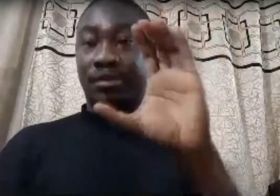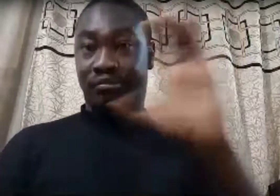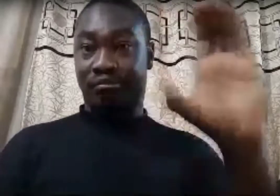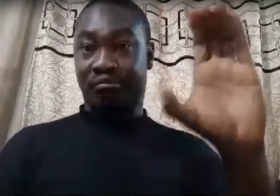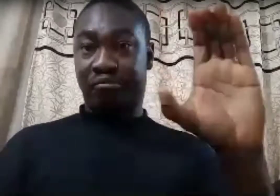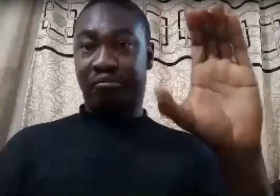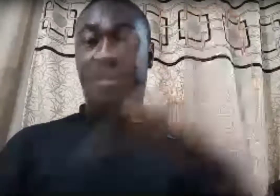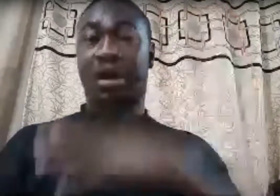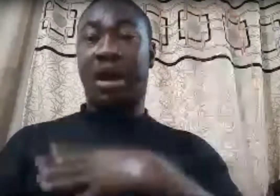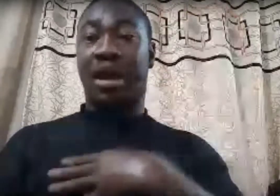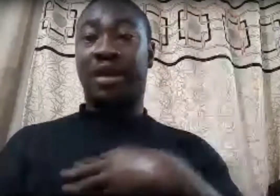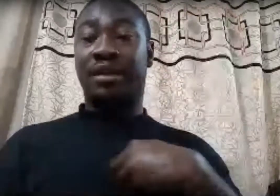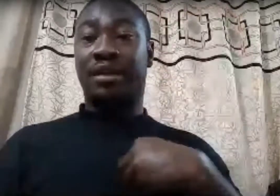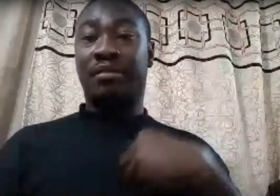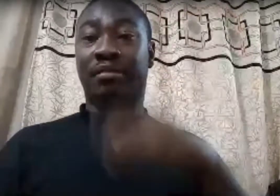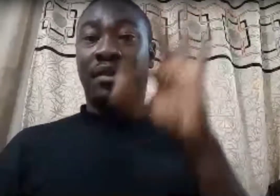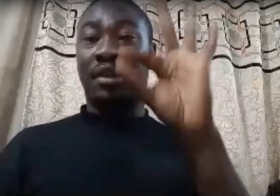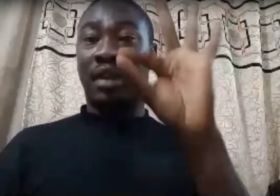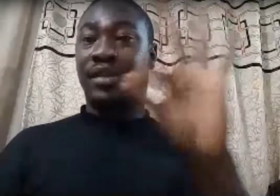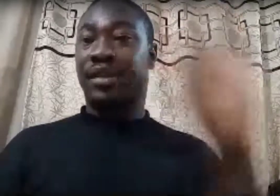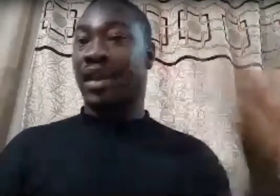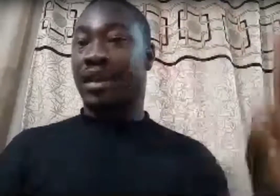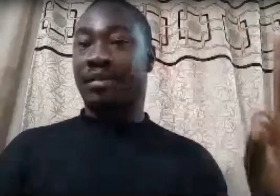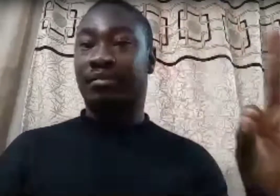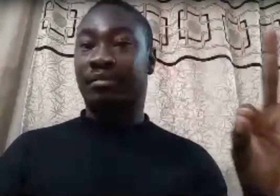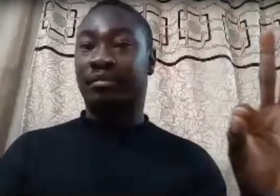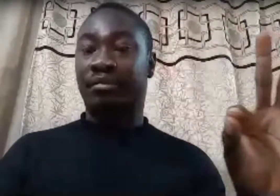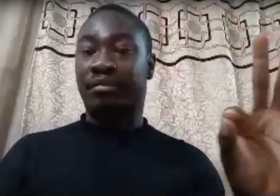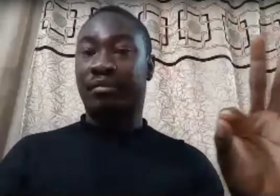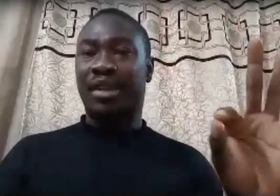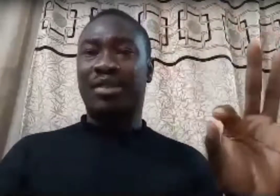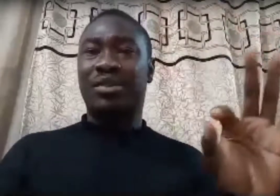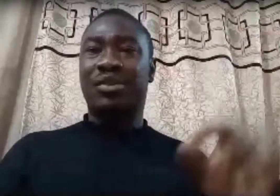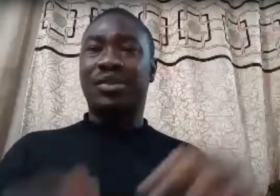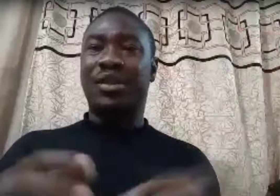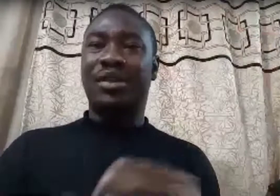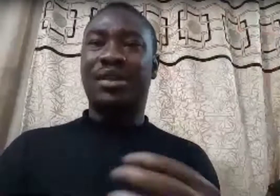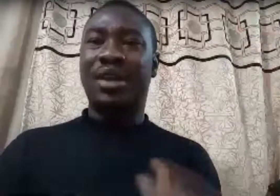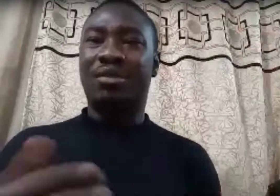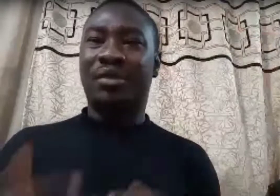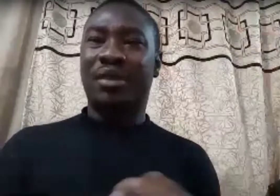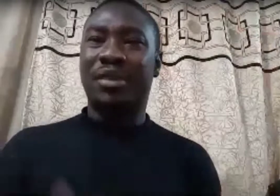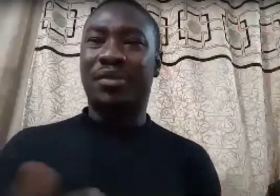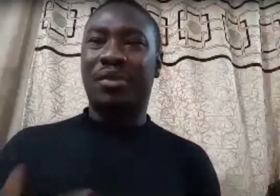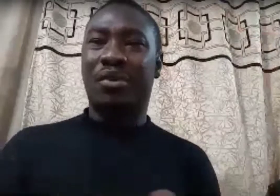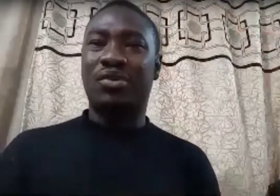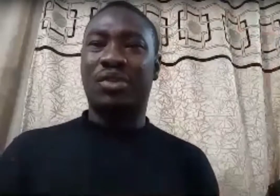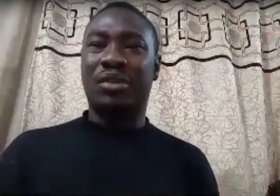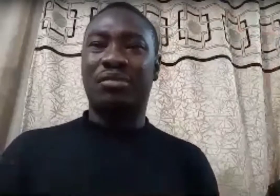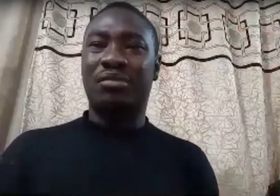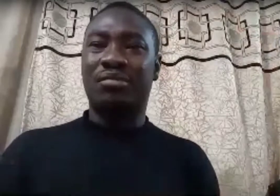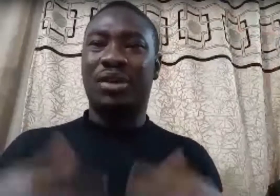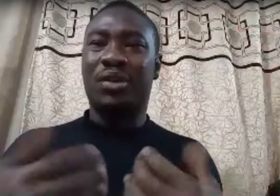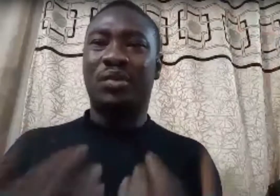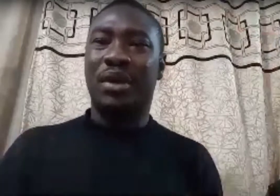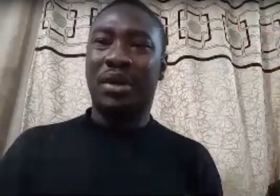999. So you see, it's kind of difficult. You can even begin to make errors. So just represent it